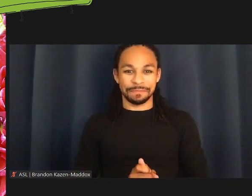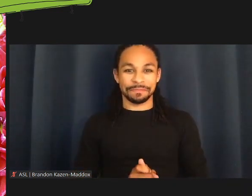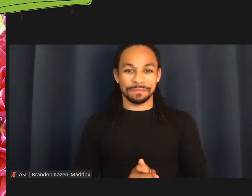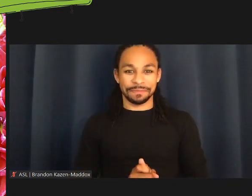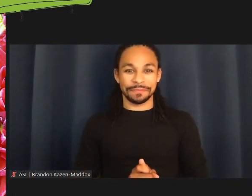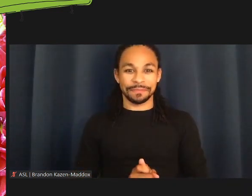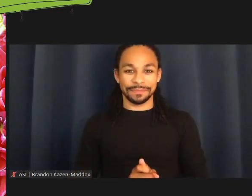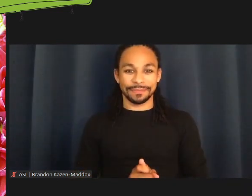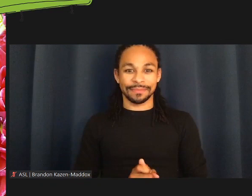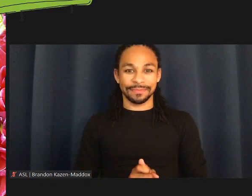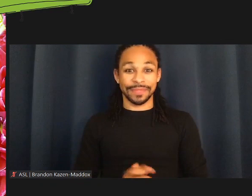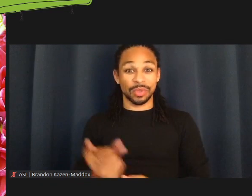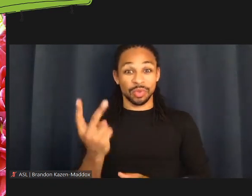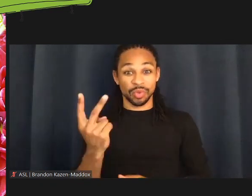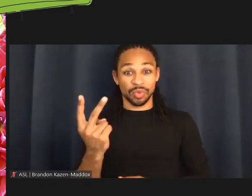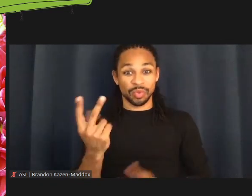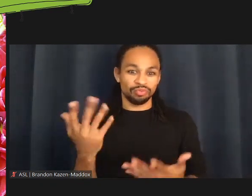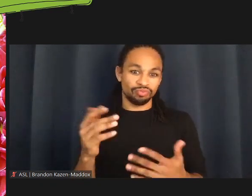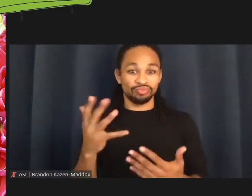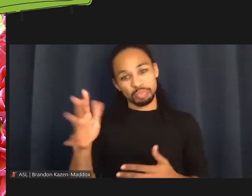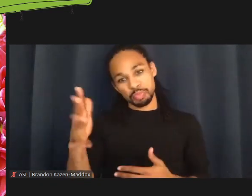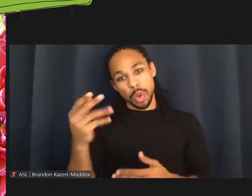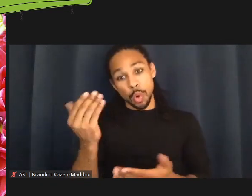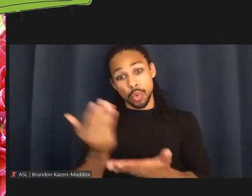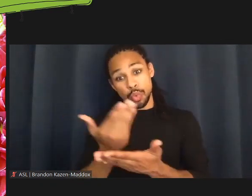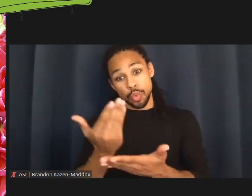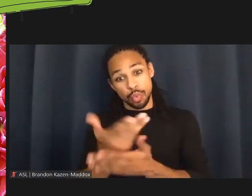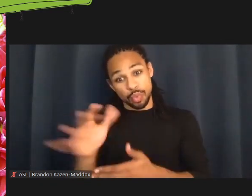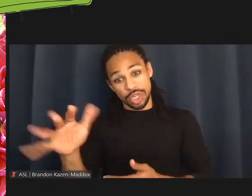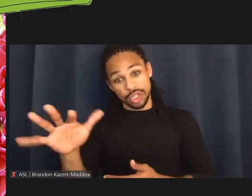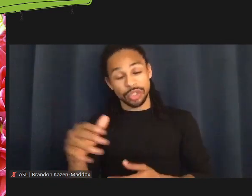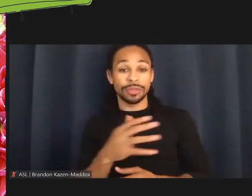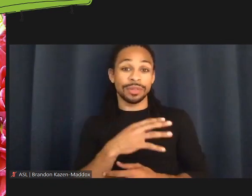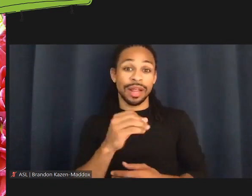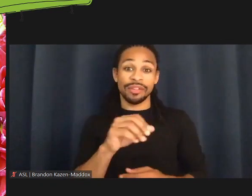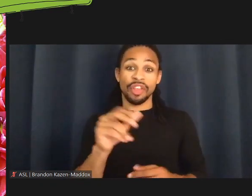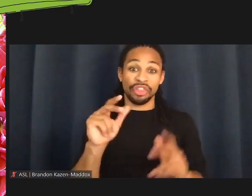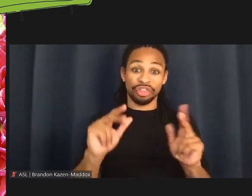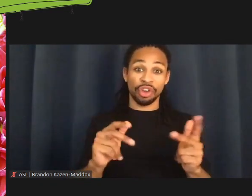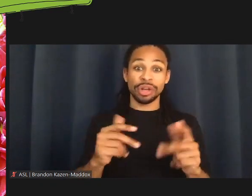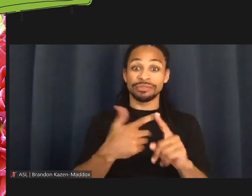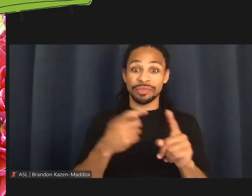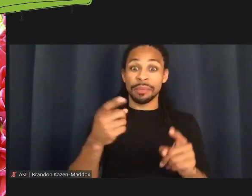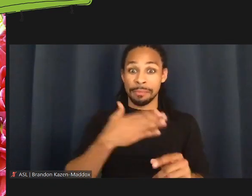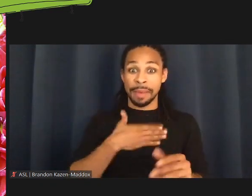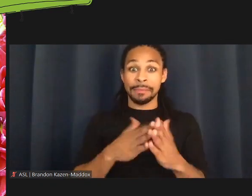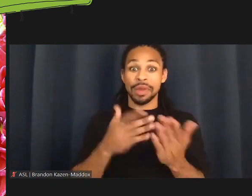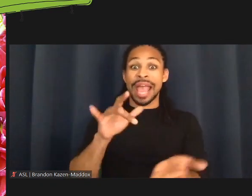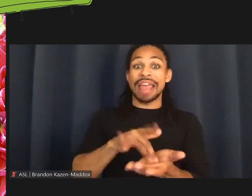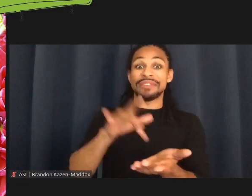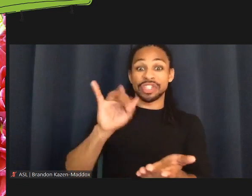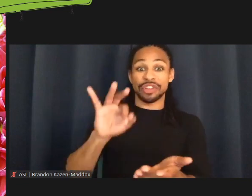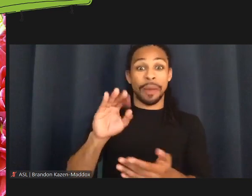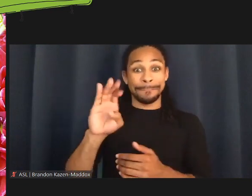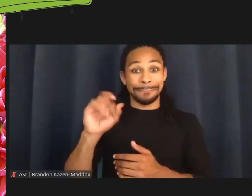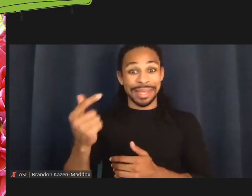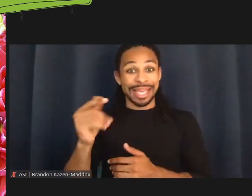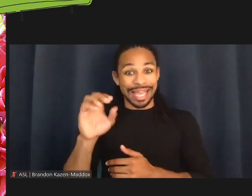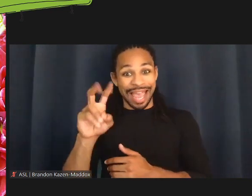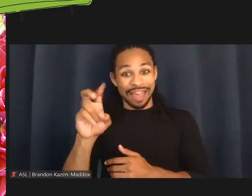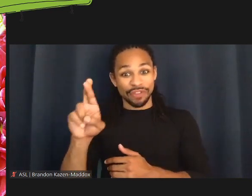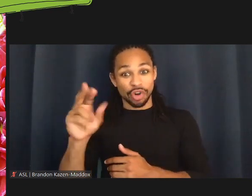2 of which are kind of new-ish, and the third one is from my book that came out in September, Advantages of Being